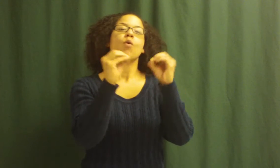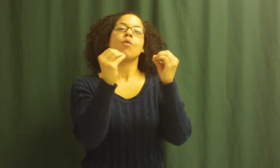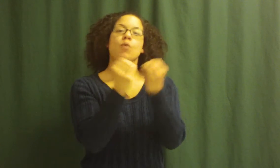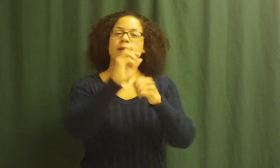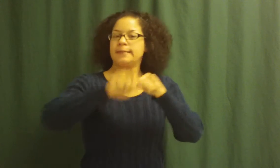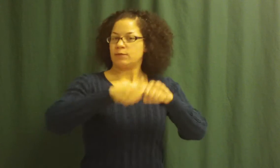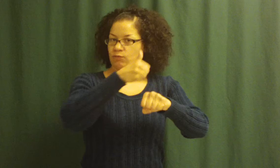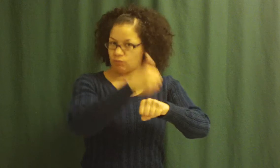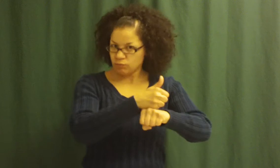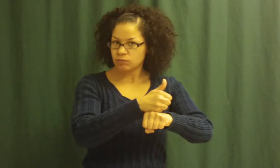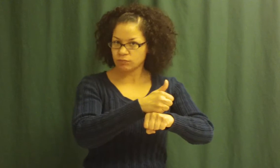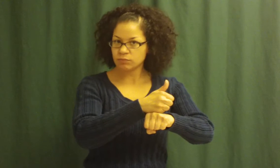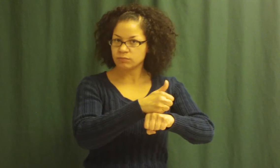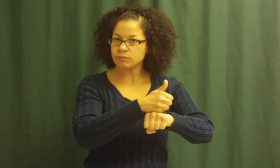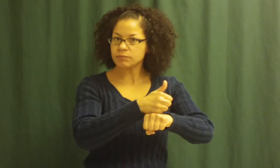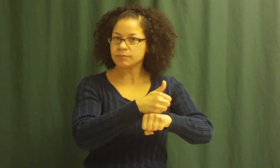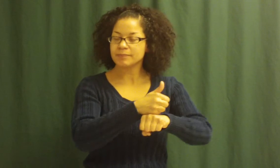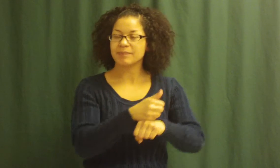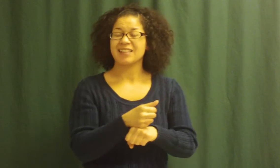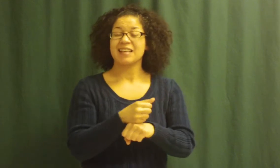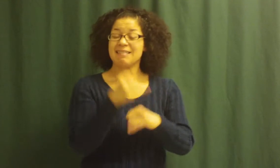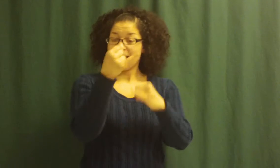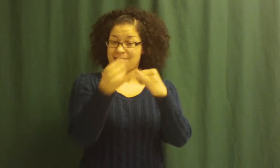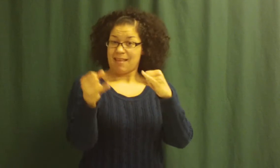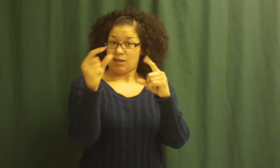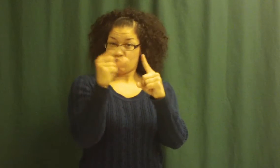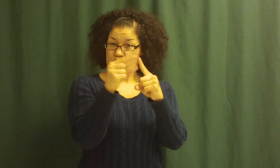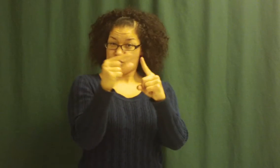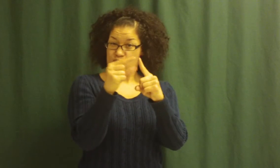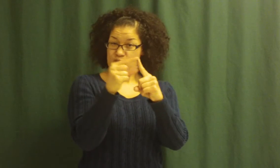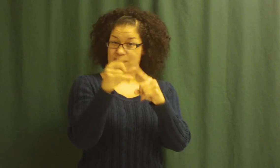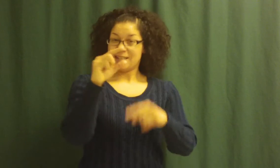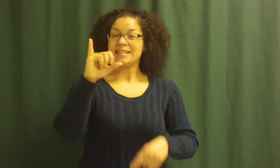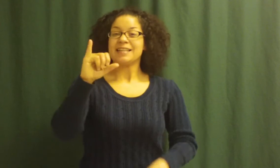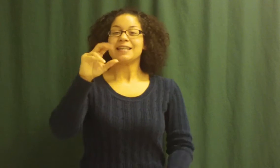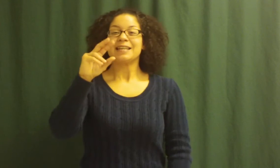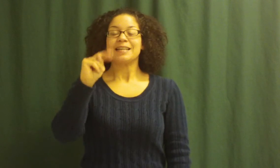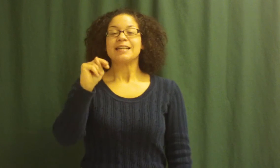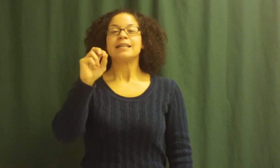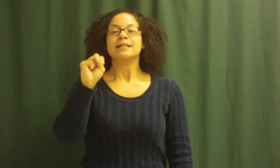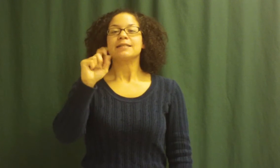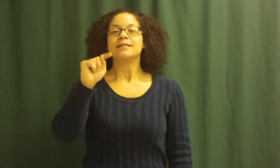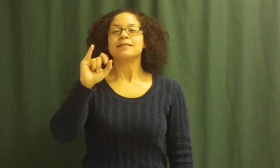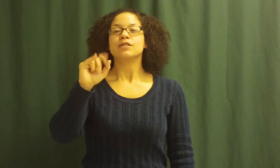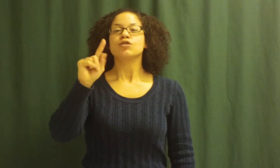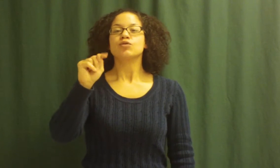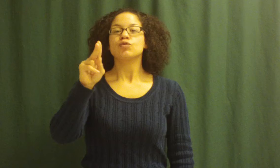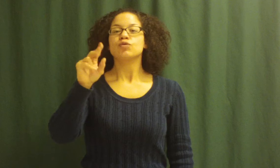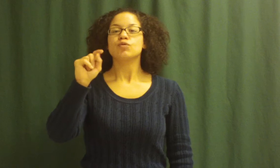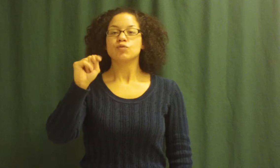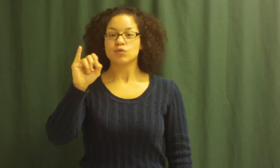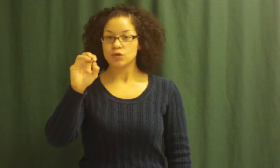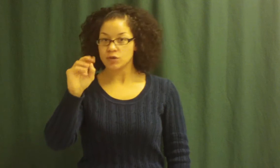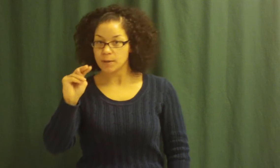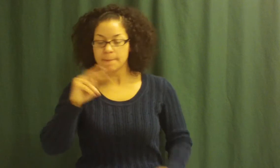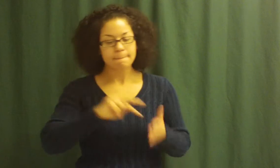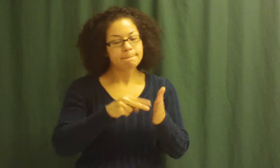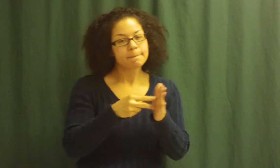This latter term, institution, refers to clusters of rules and